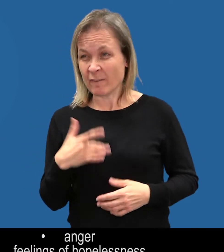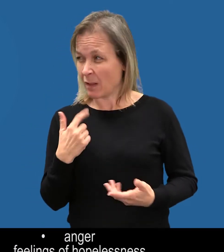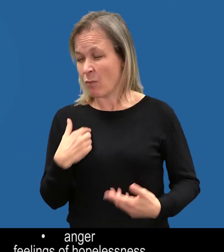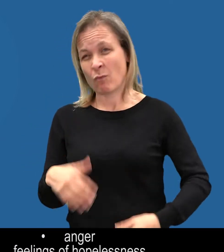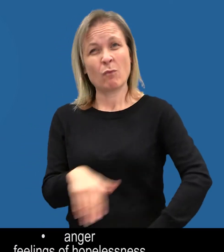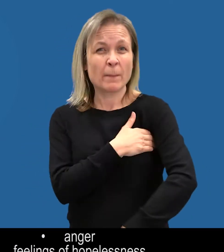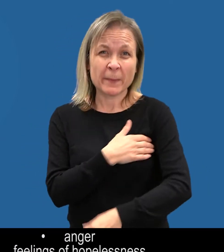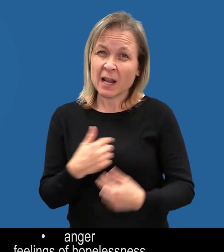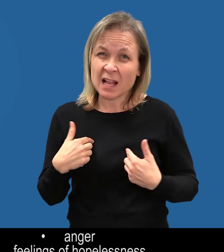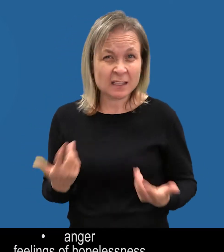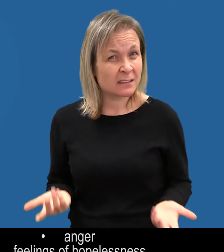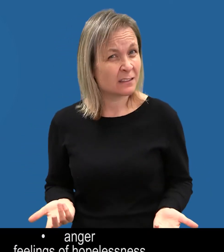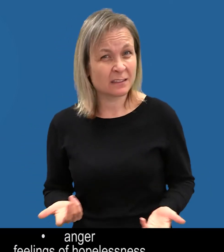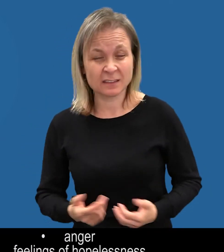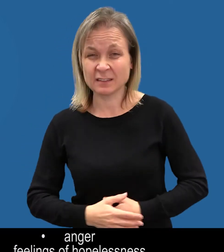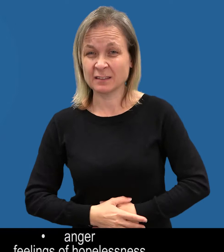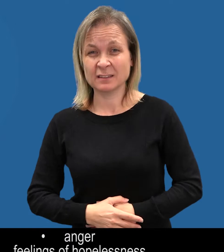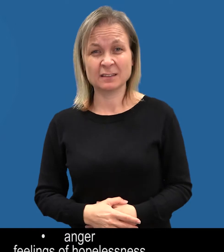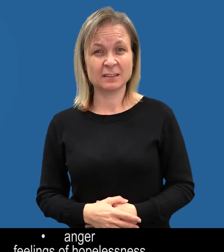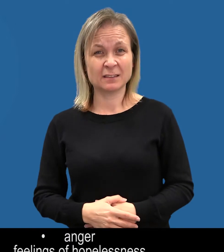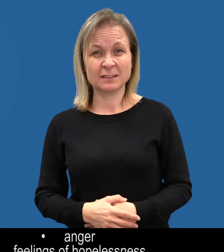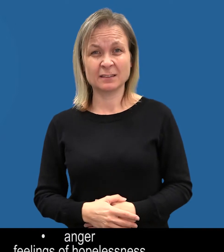anger, feelings of hopelessness.